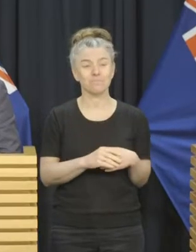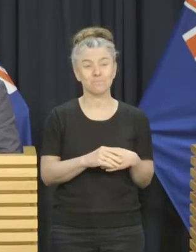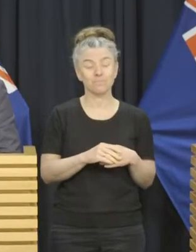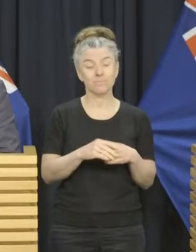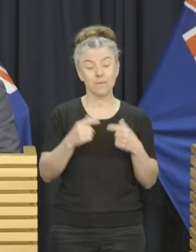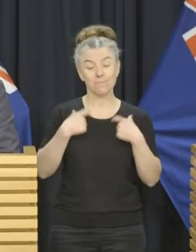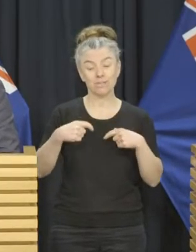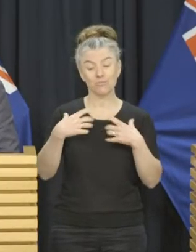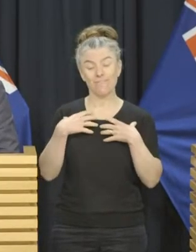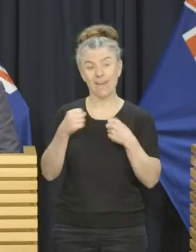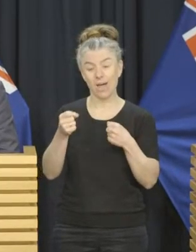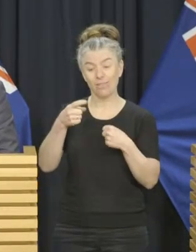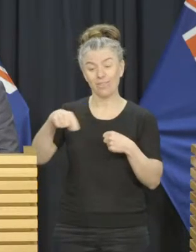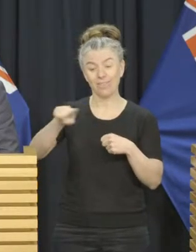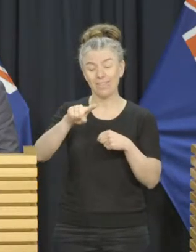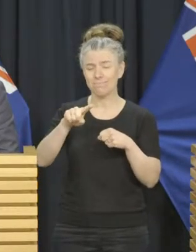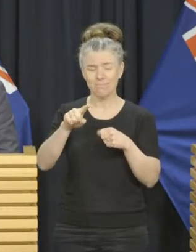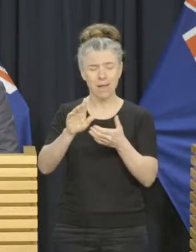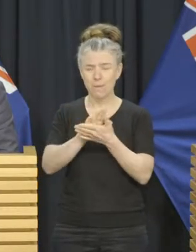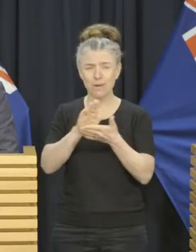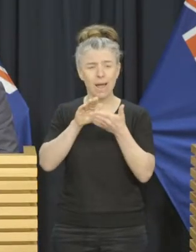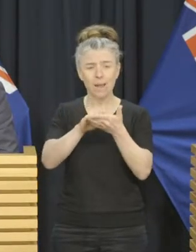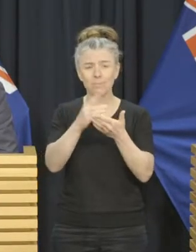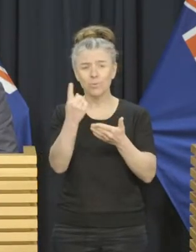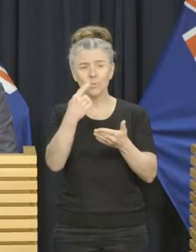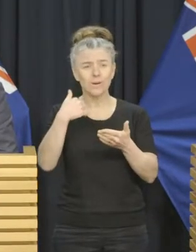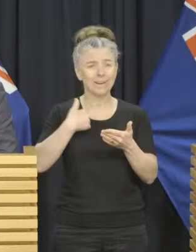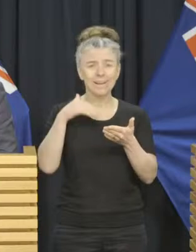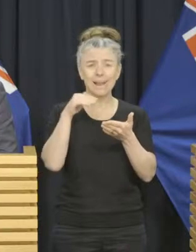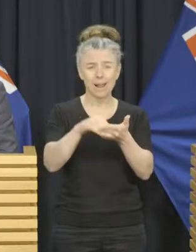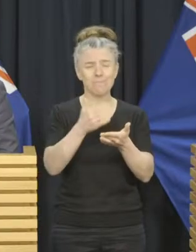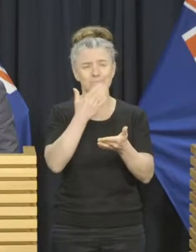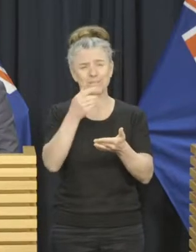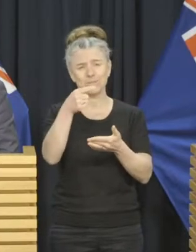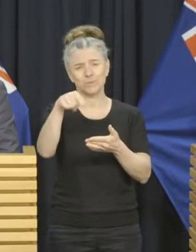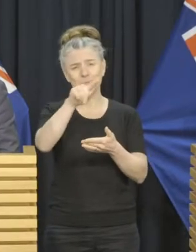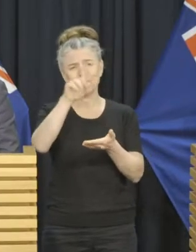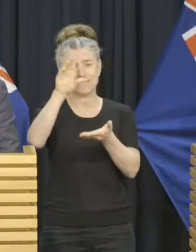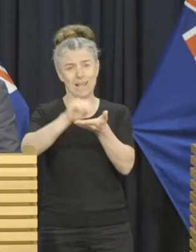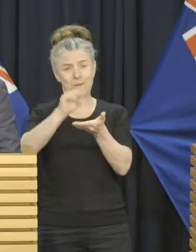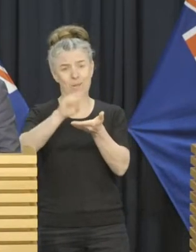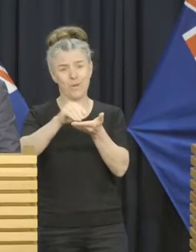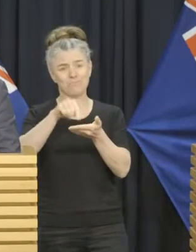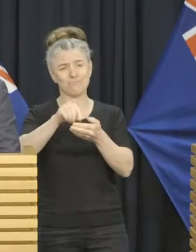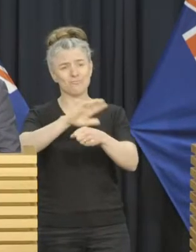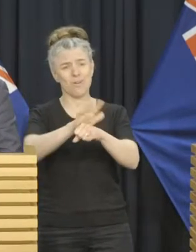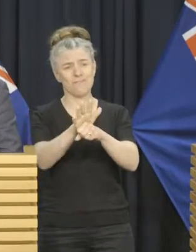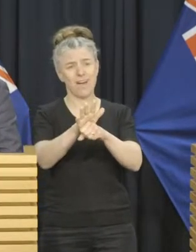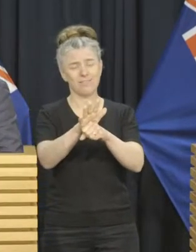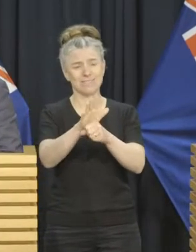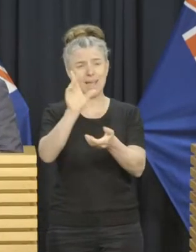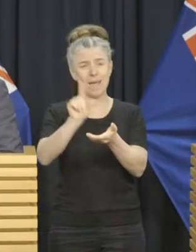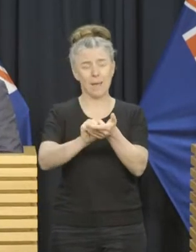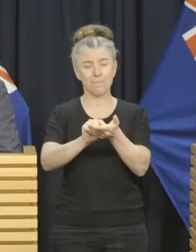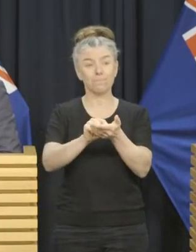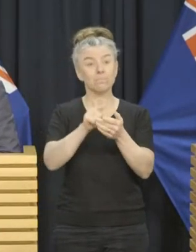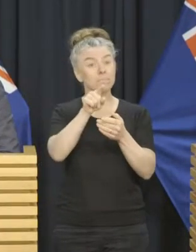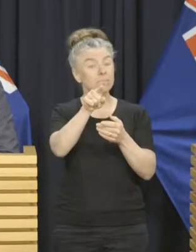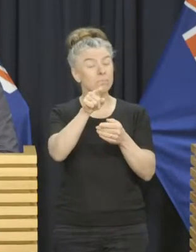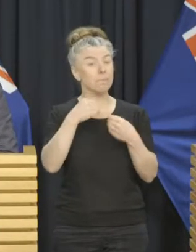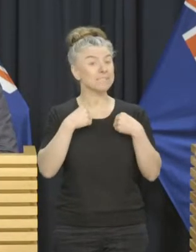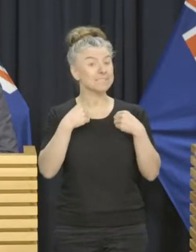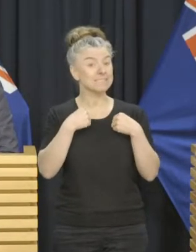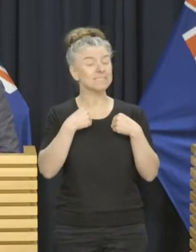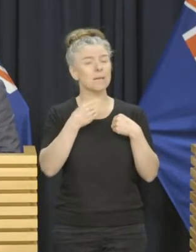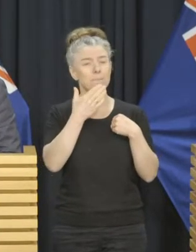of course, remains ready to help anyone who needs it. So please download the app and use it on your phone. And if you're a business, please make sure you have